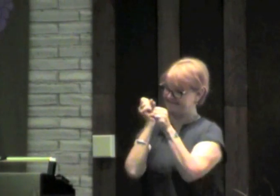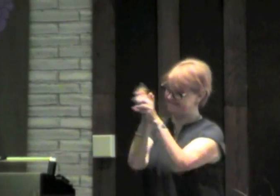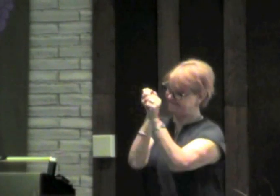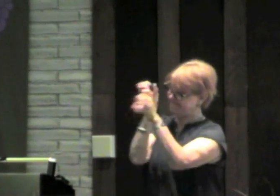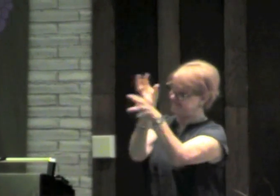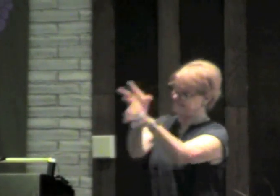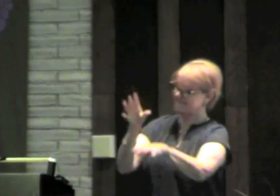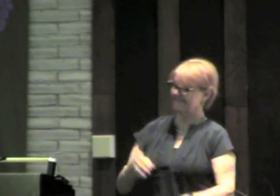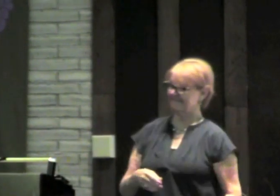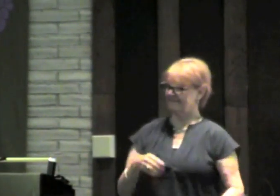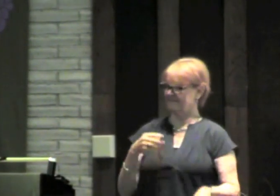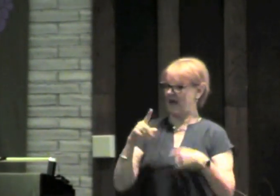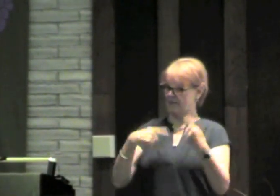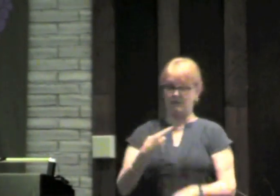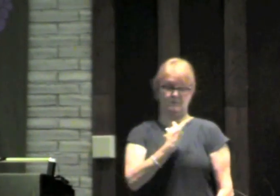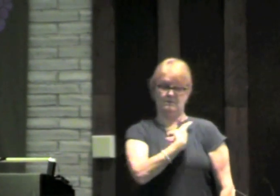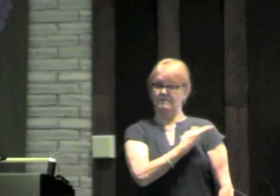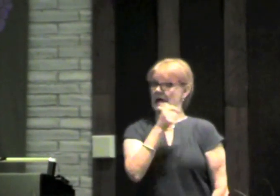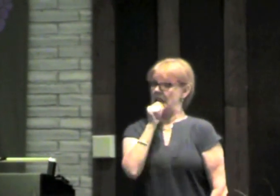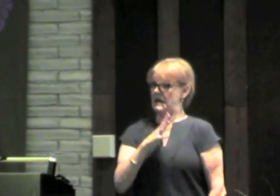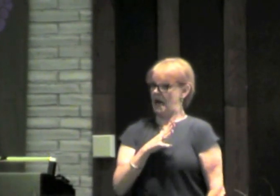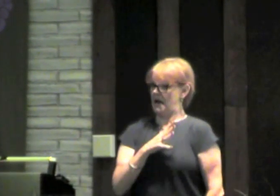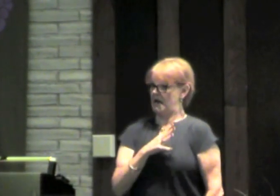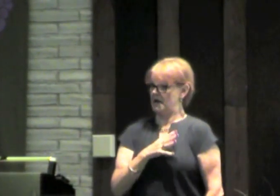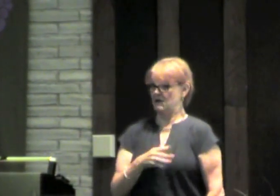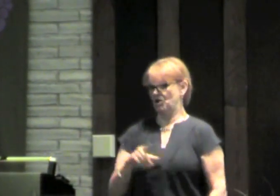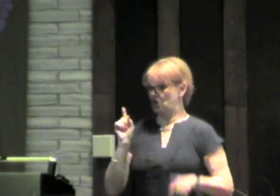man who came to our deaf group and really gave us the what for, because